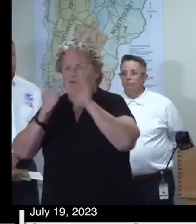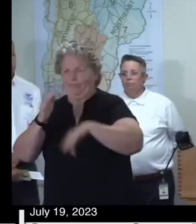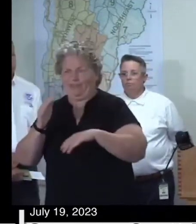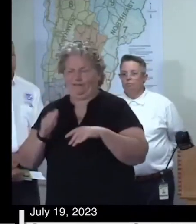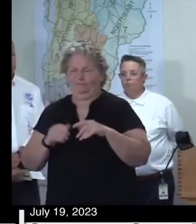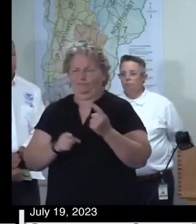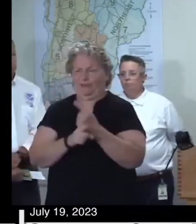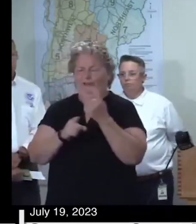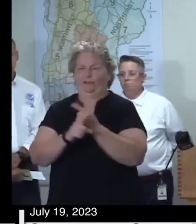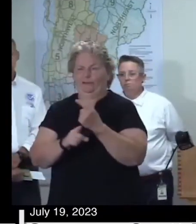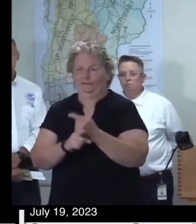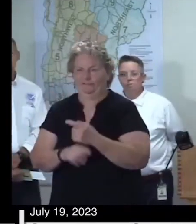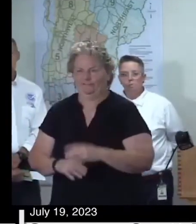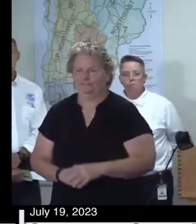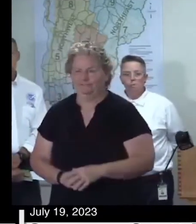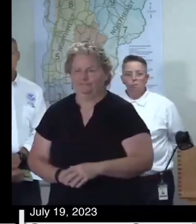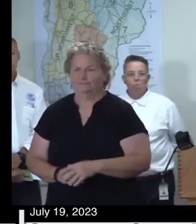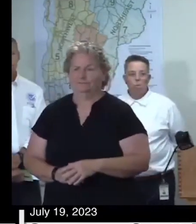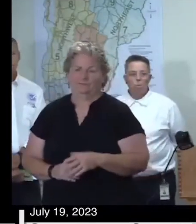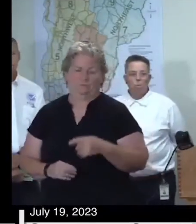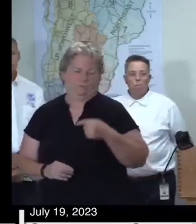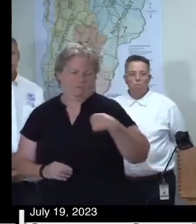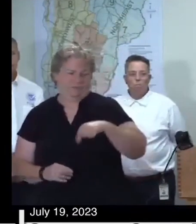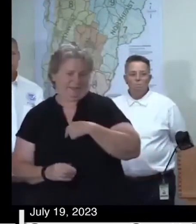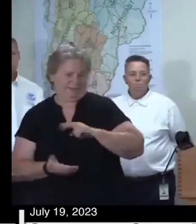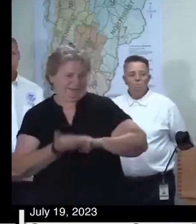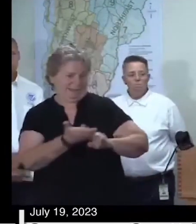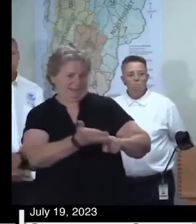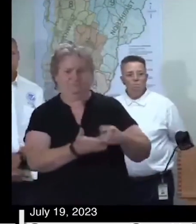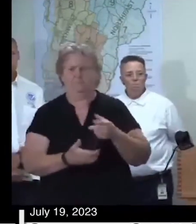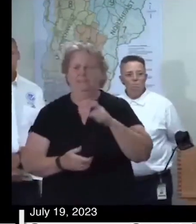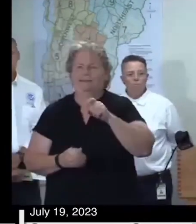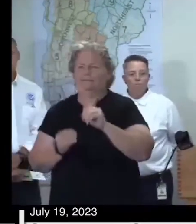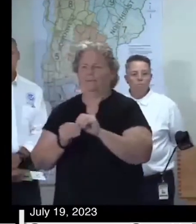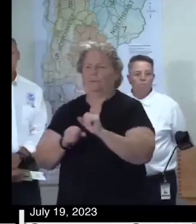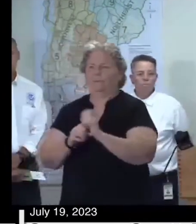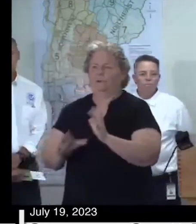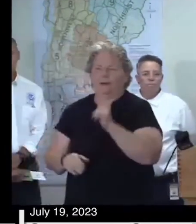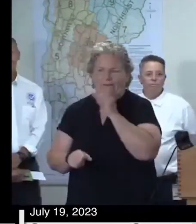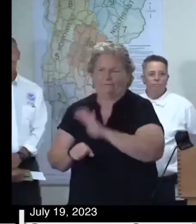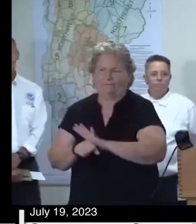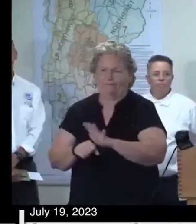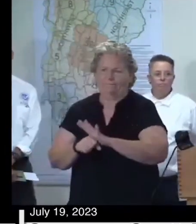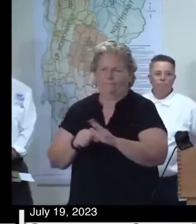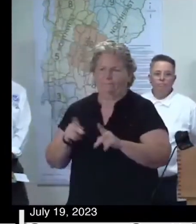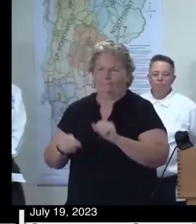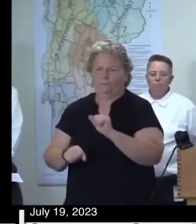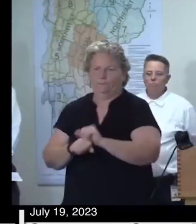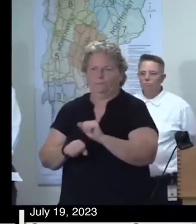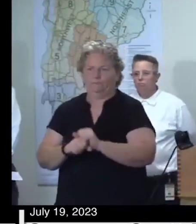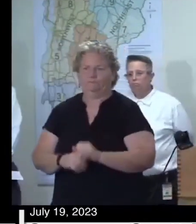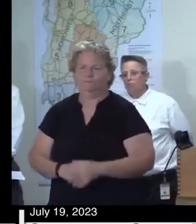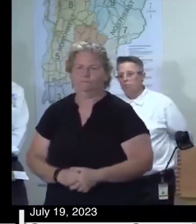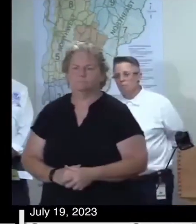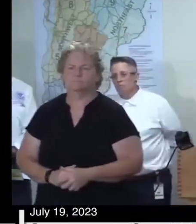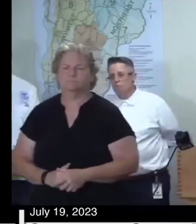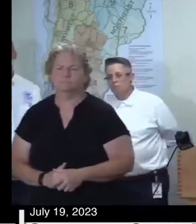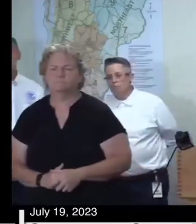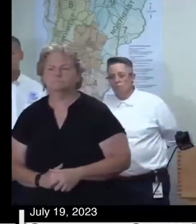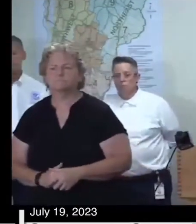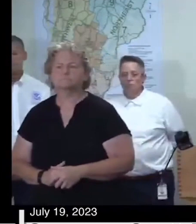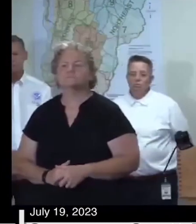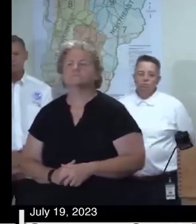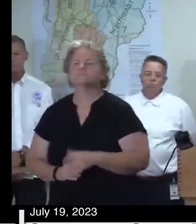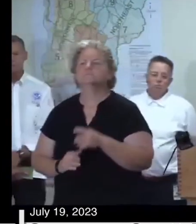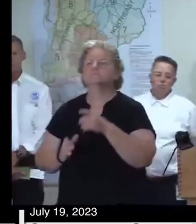prioritize. Can you go to the phones, and we can come back to the room? Oh, he just started. Oh, sorry. So we're talking about